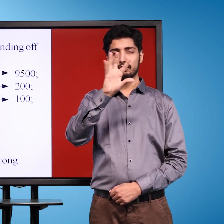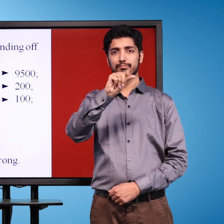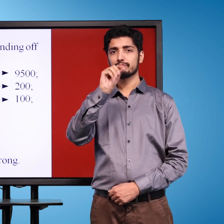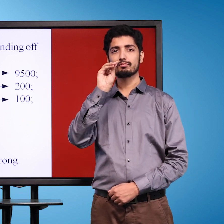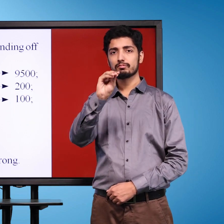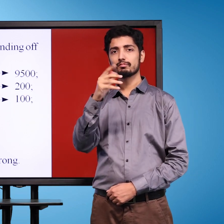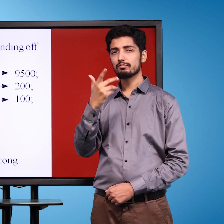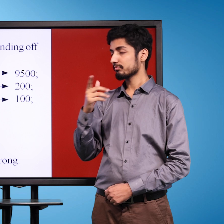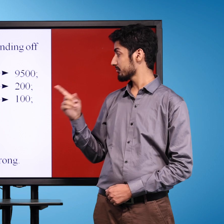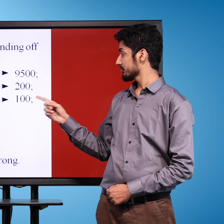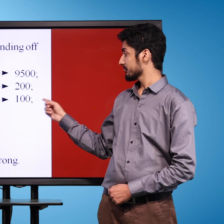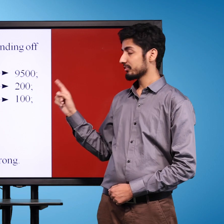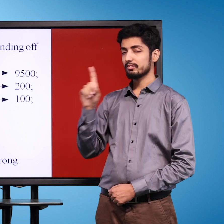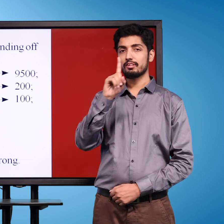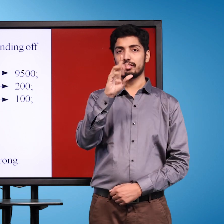149 as 100.